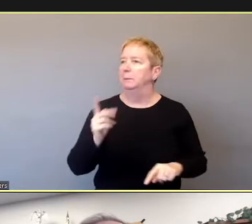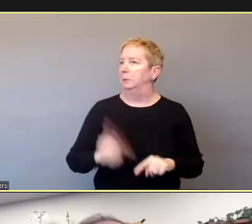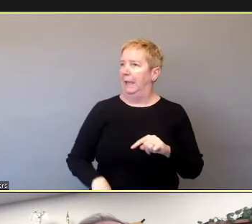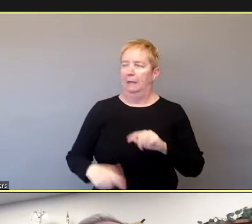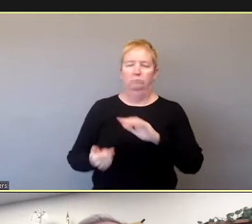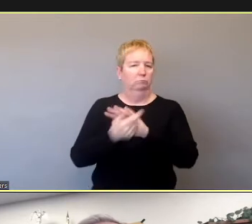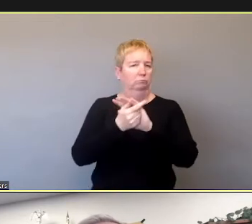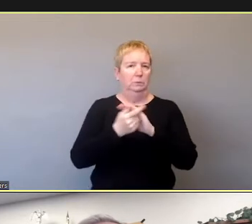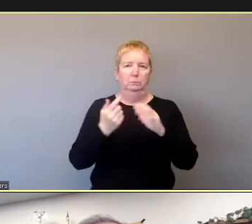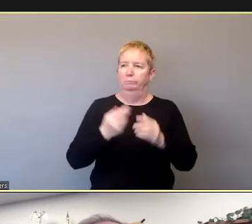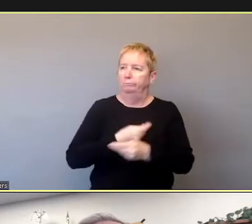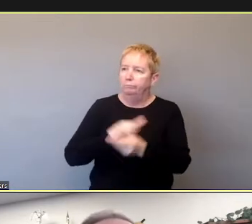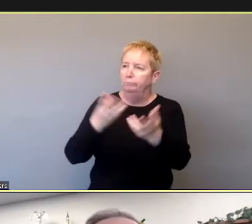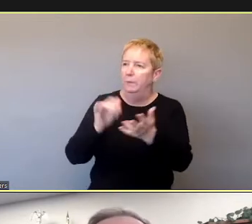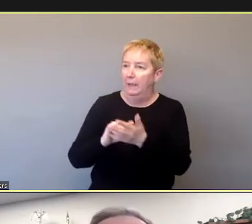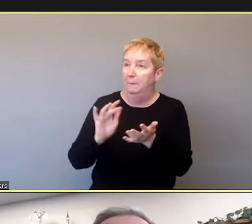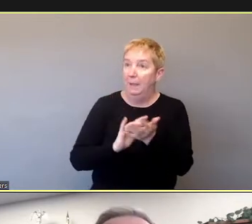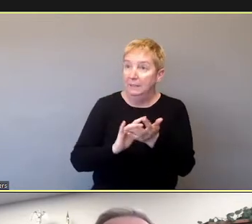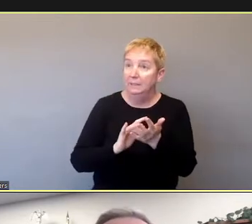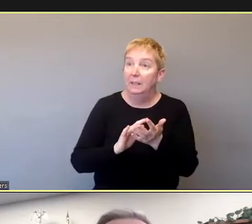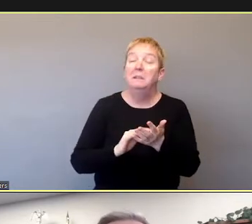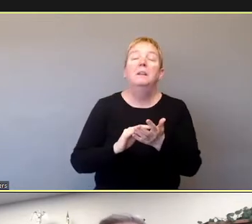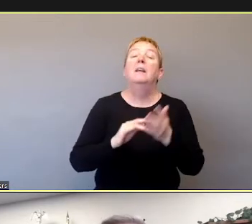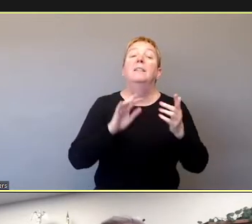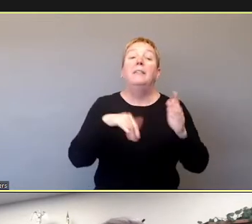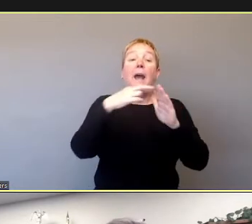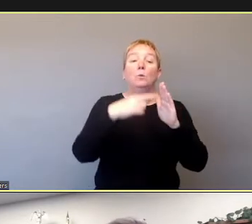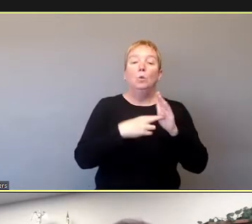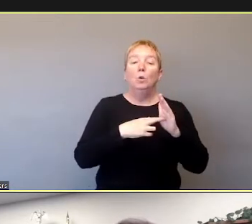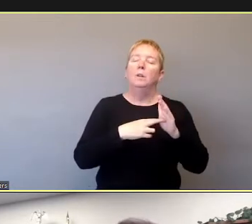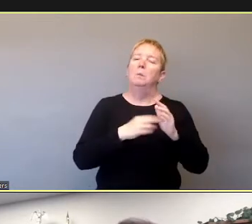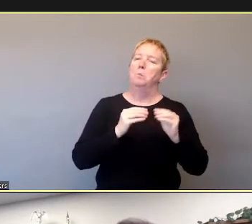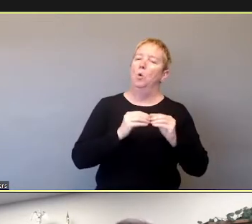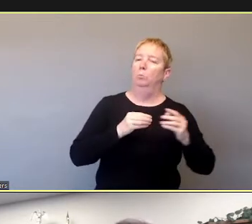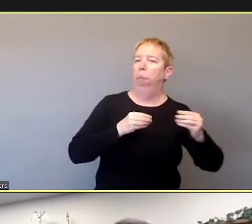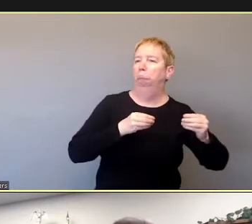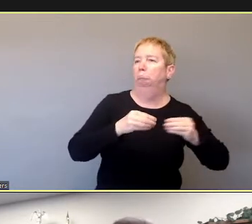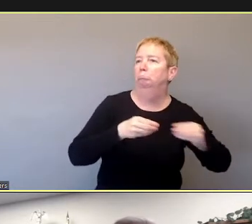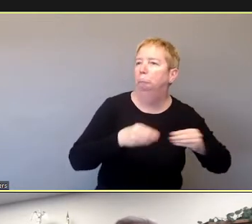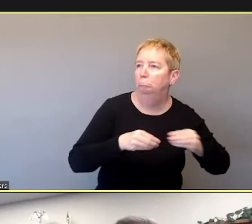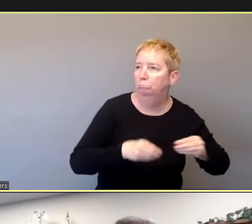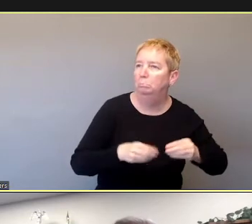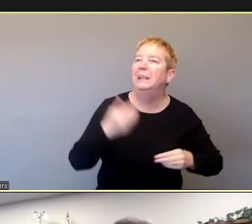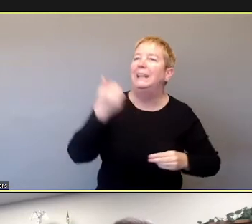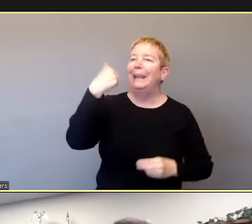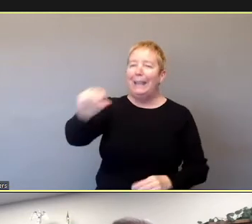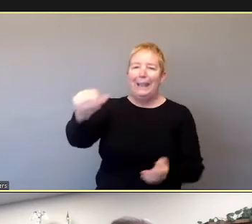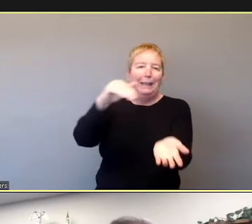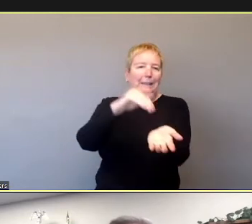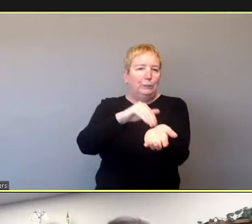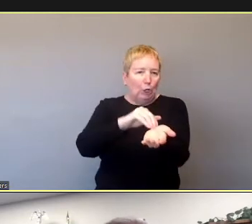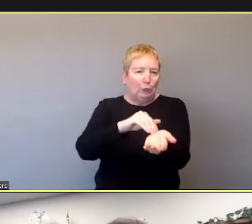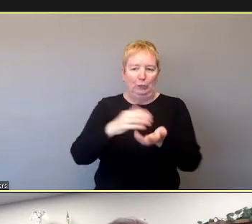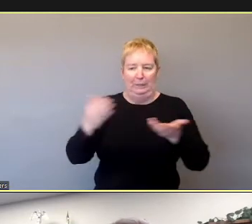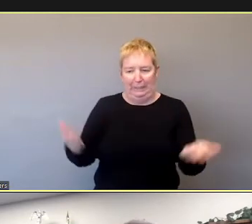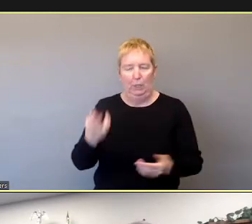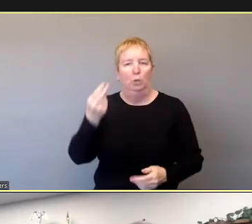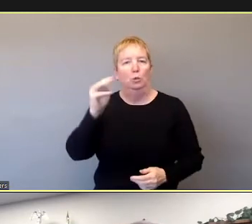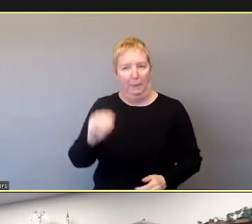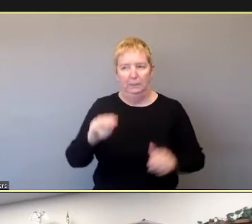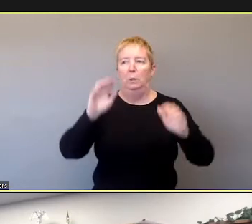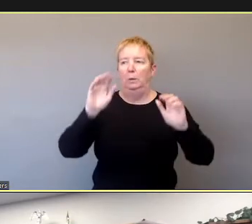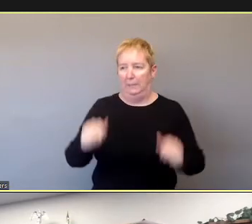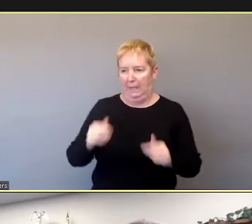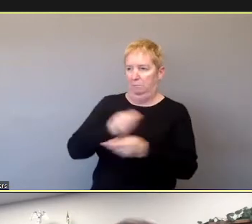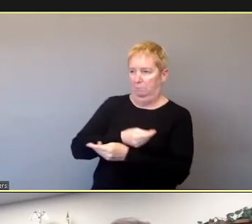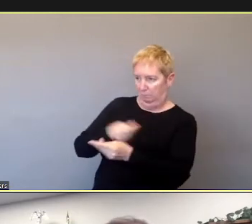so now any prescribing provider in New Mexico can prescribe the drug. And we're also in the middle